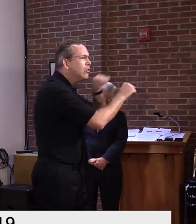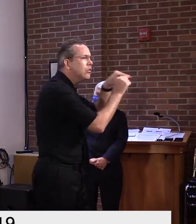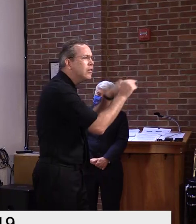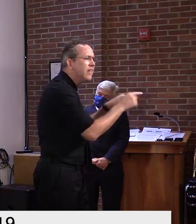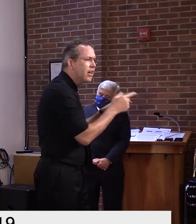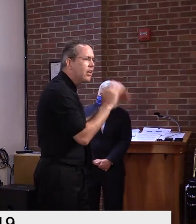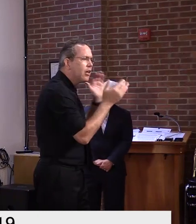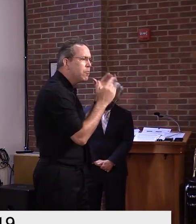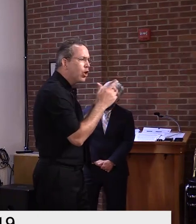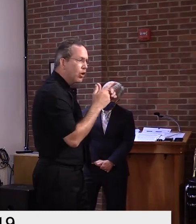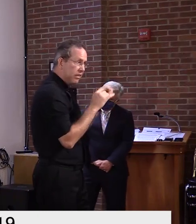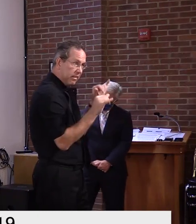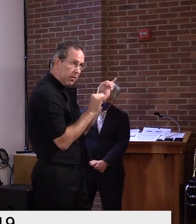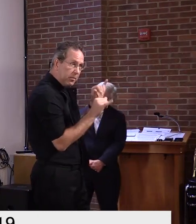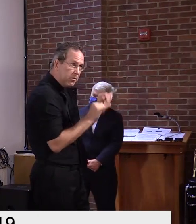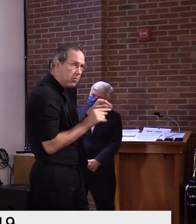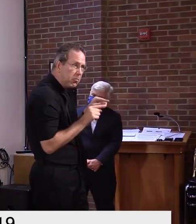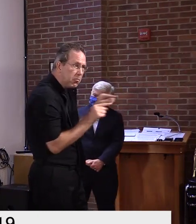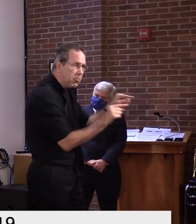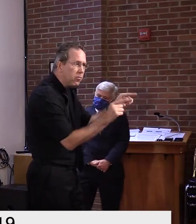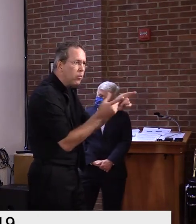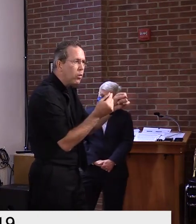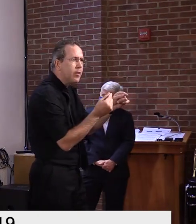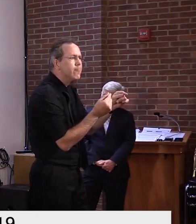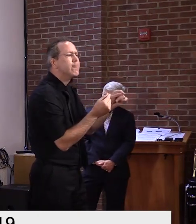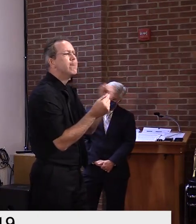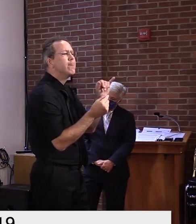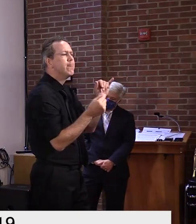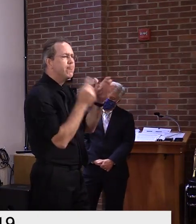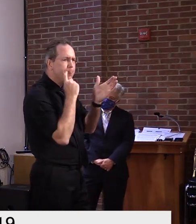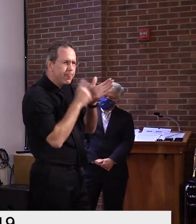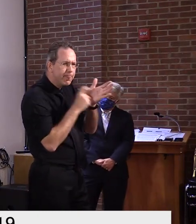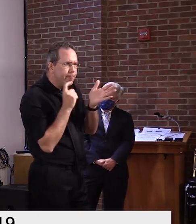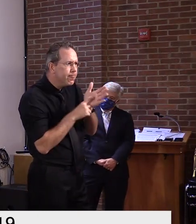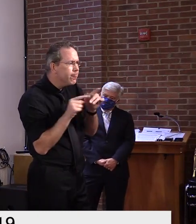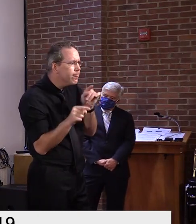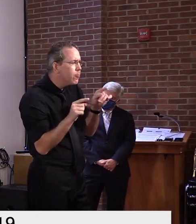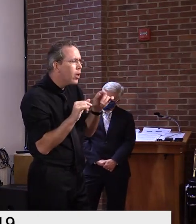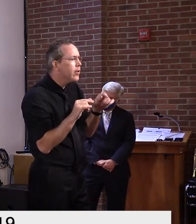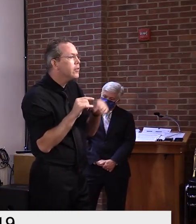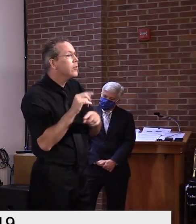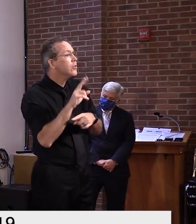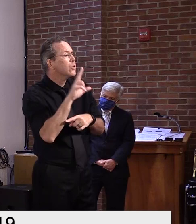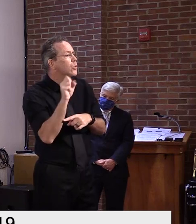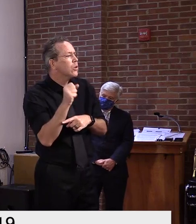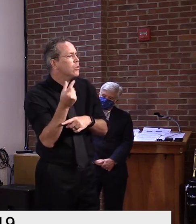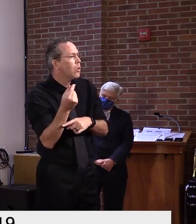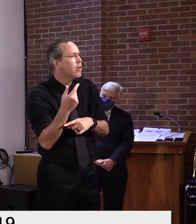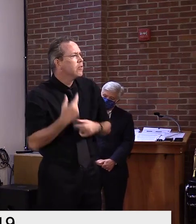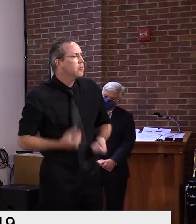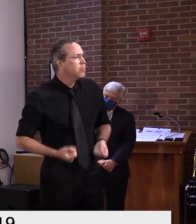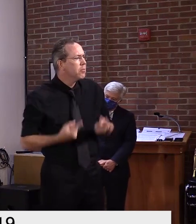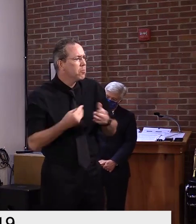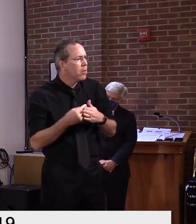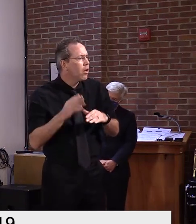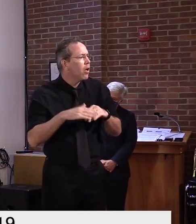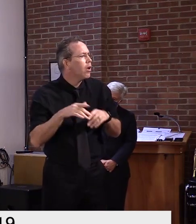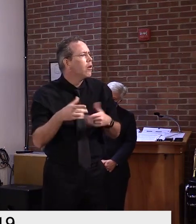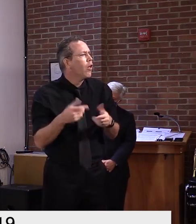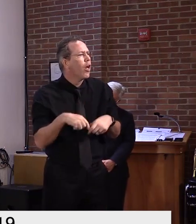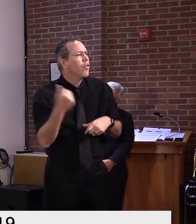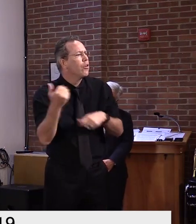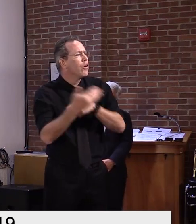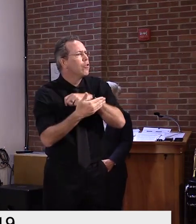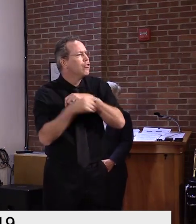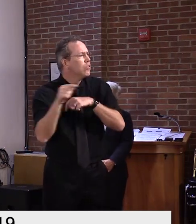find that the United States, in spite of being the leader in spending, much of that spending being